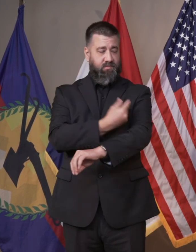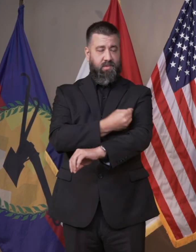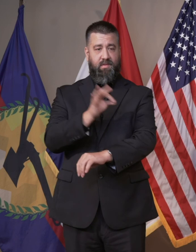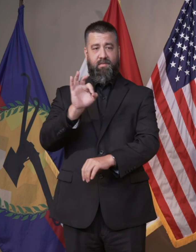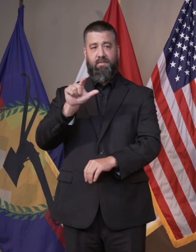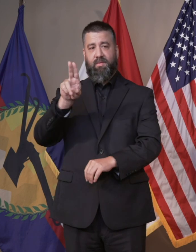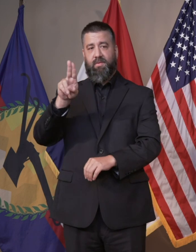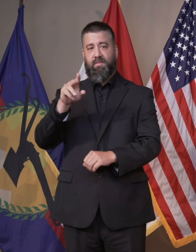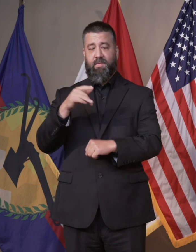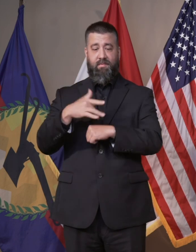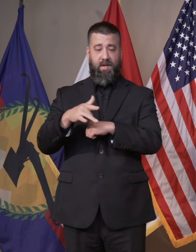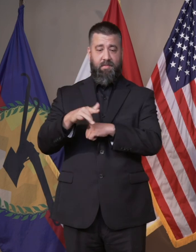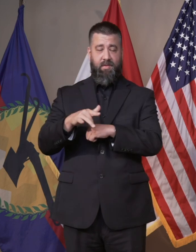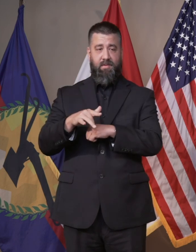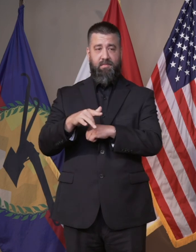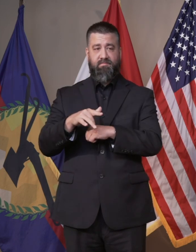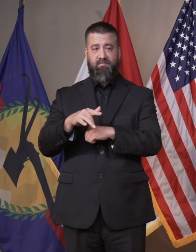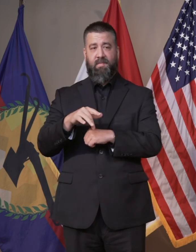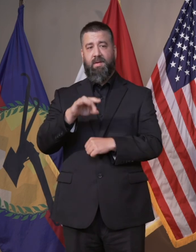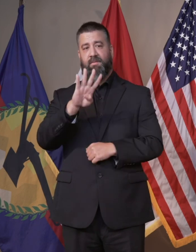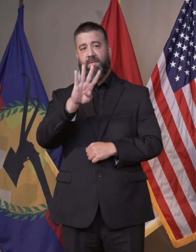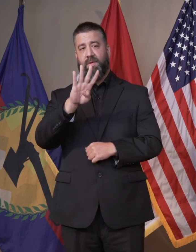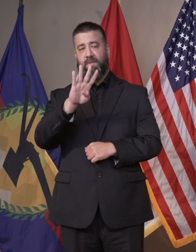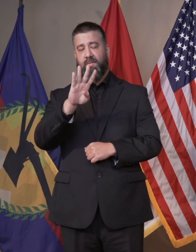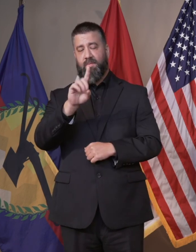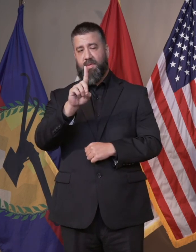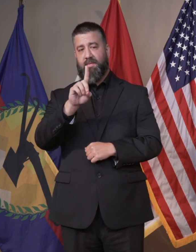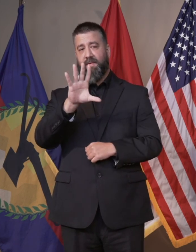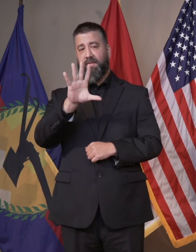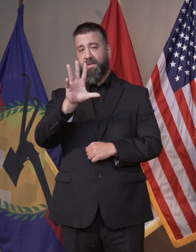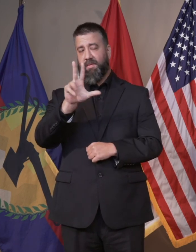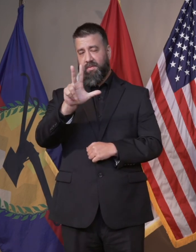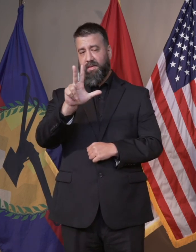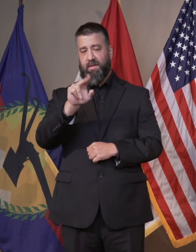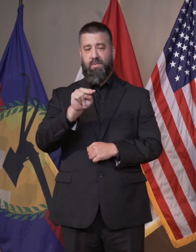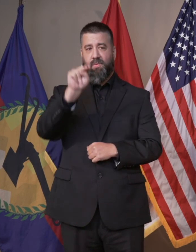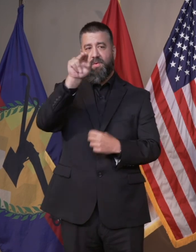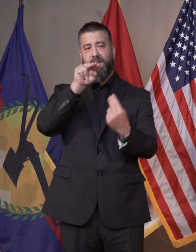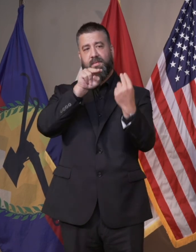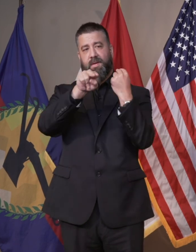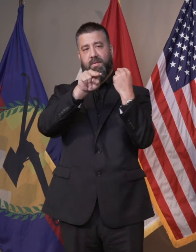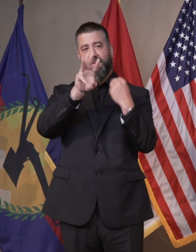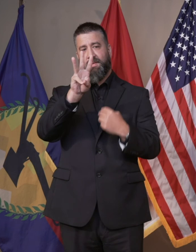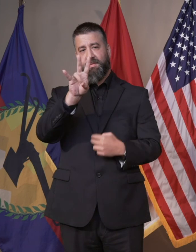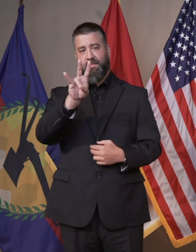branch, and that is at 4153 North Highway 67.